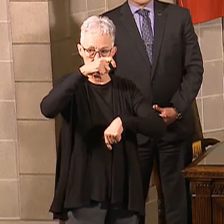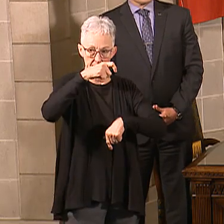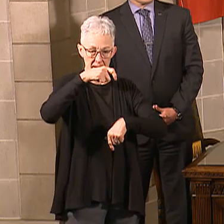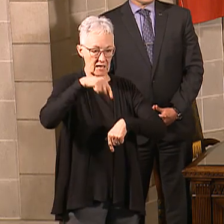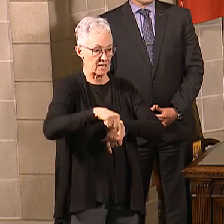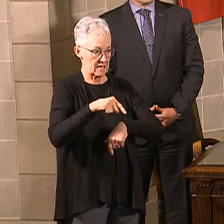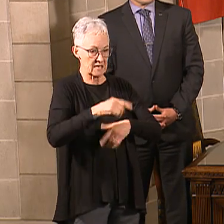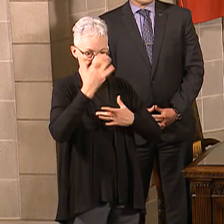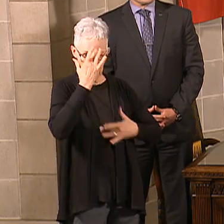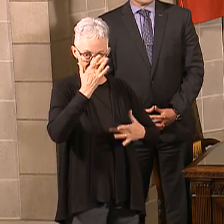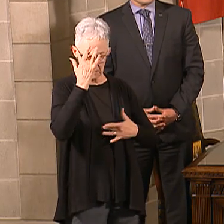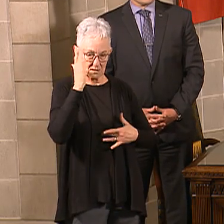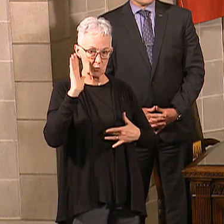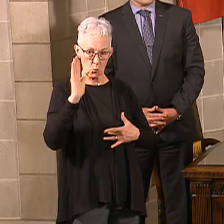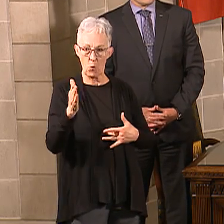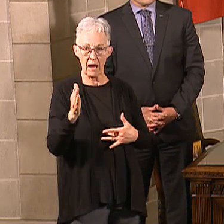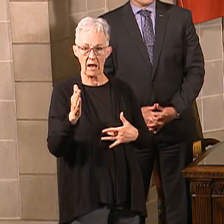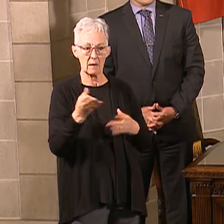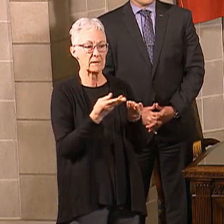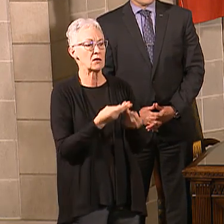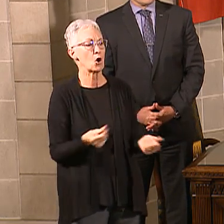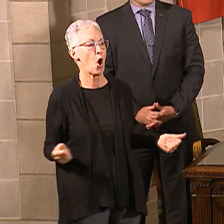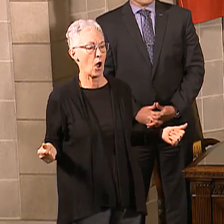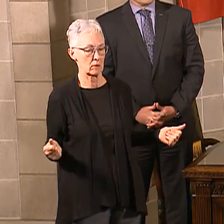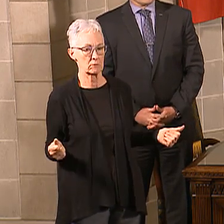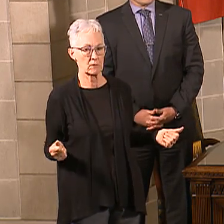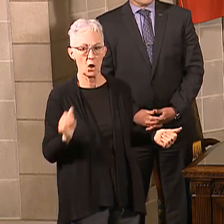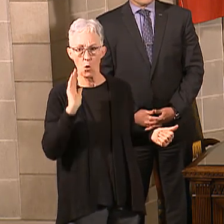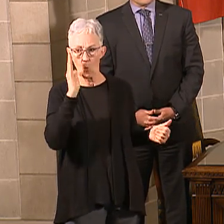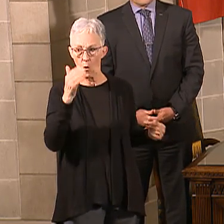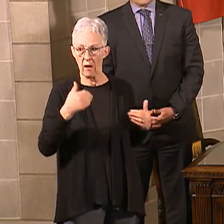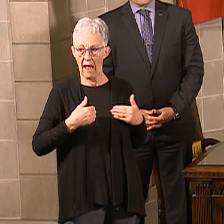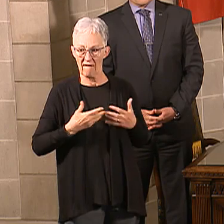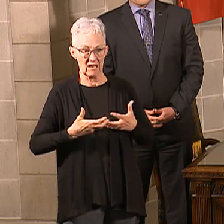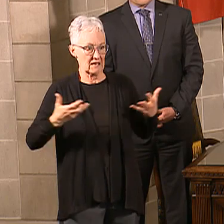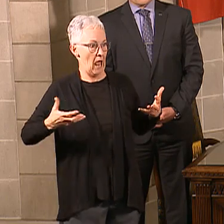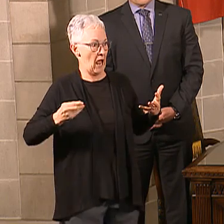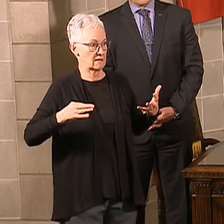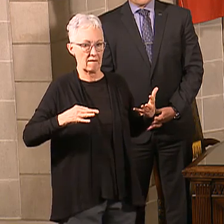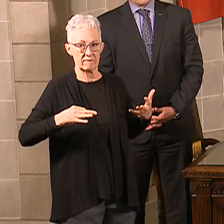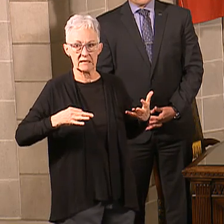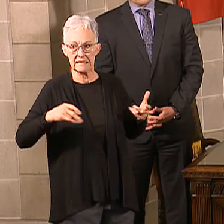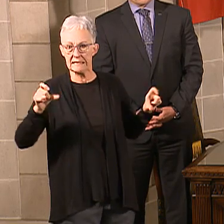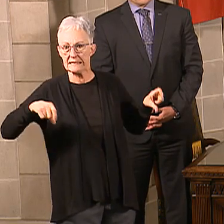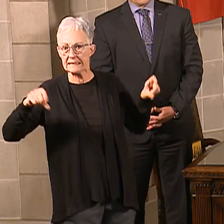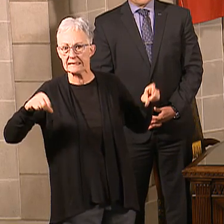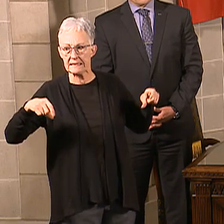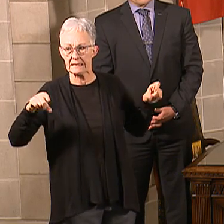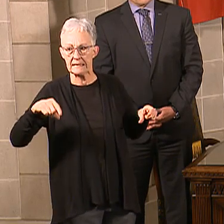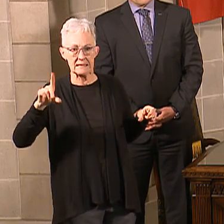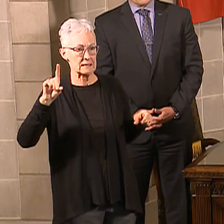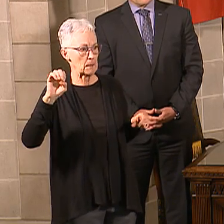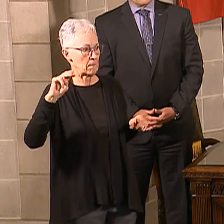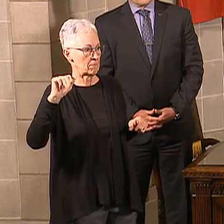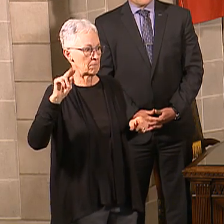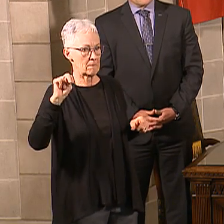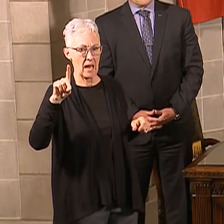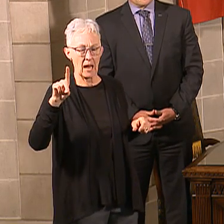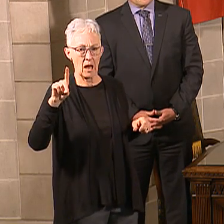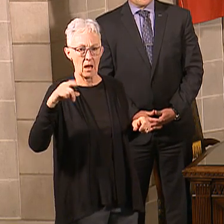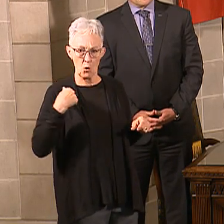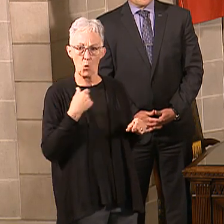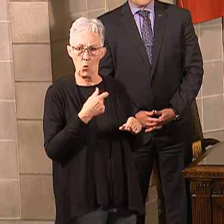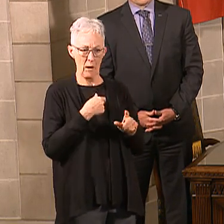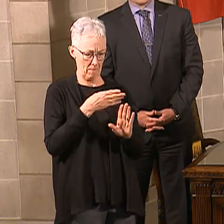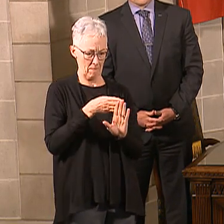of pent-up demand. What was one of the biggest things we were talking about before the corona emergency? It was a shortage